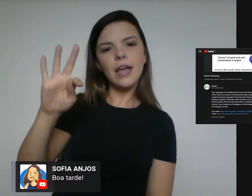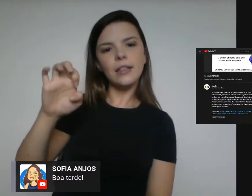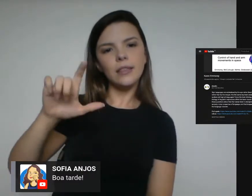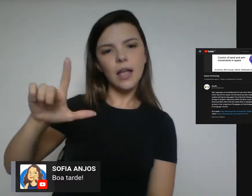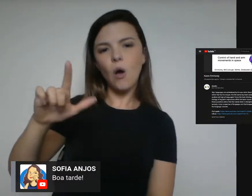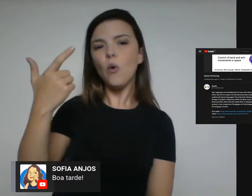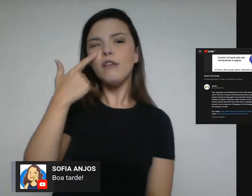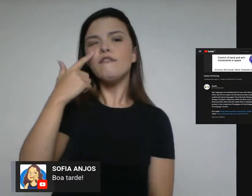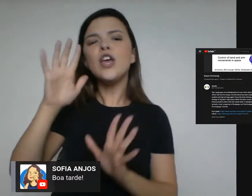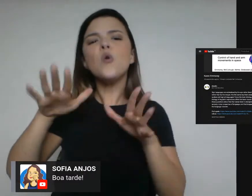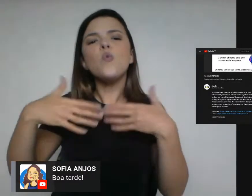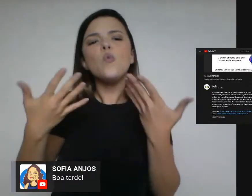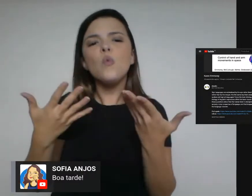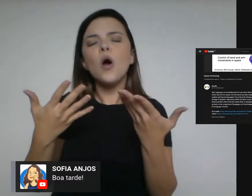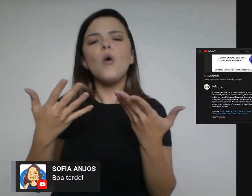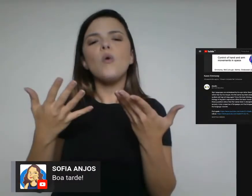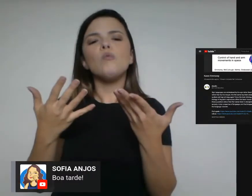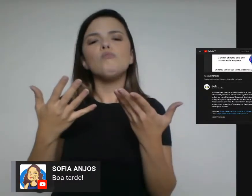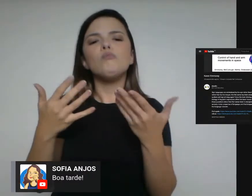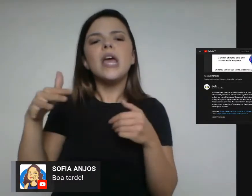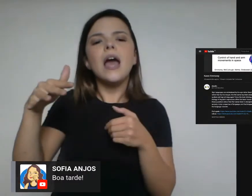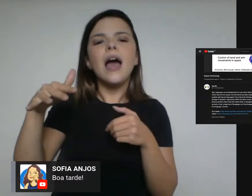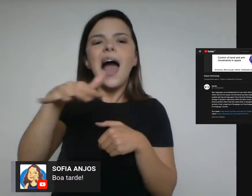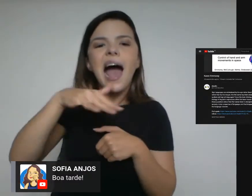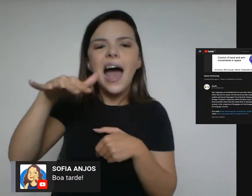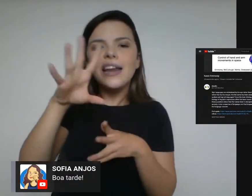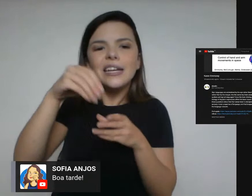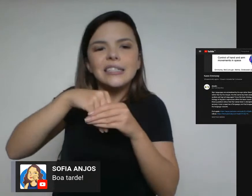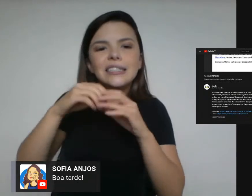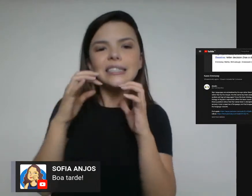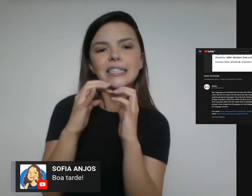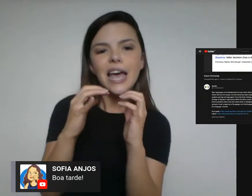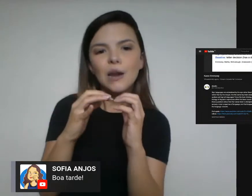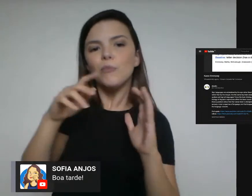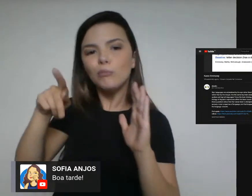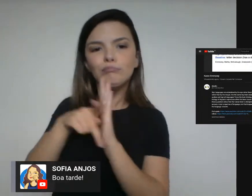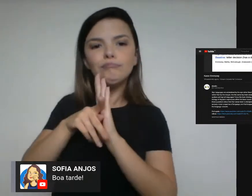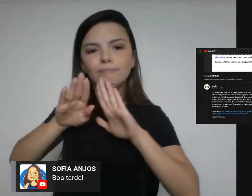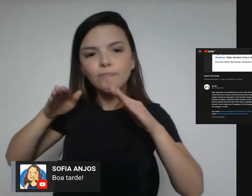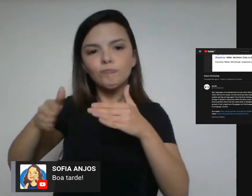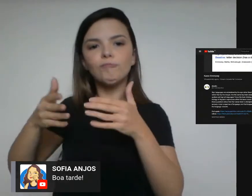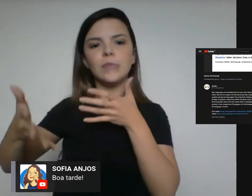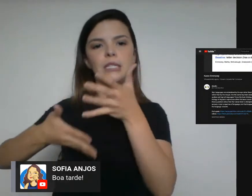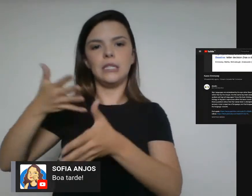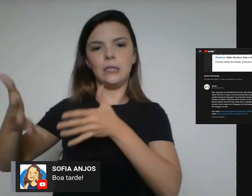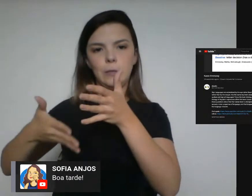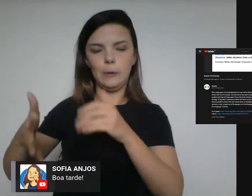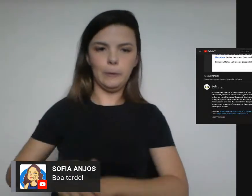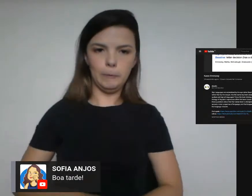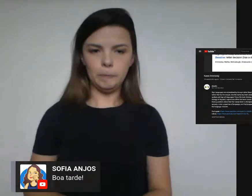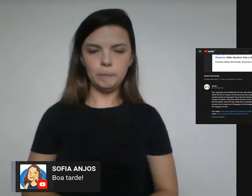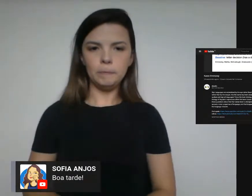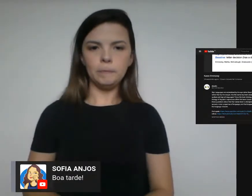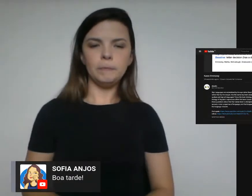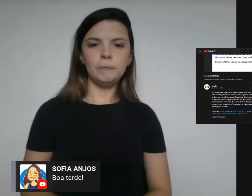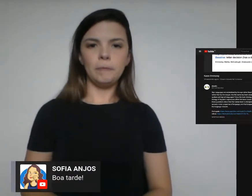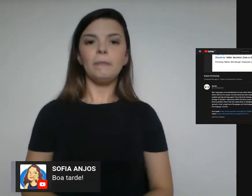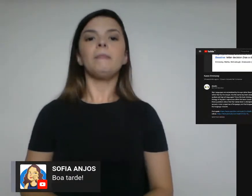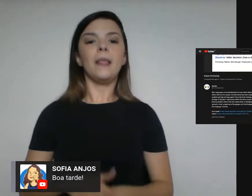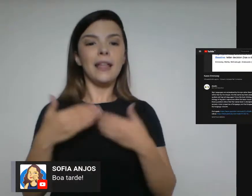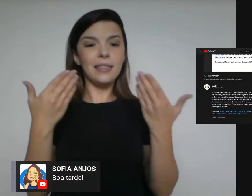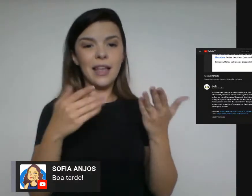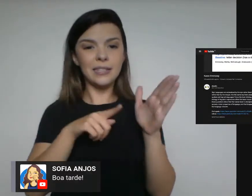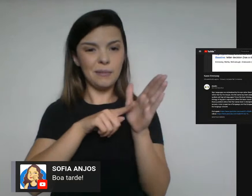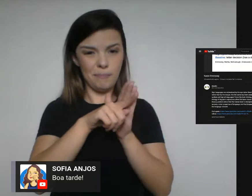regions within parietal cortex might be contributing to sign production. So in this experiment,